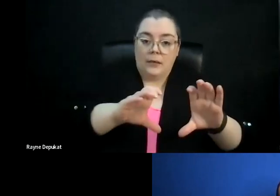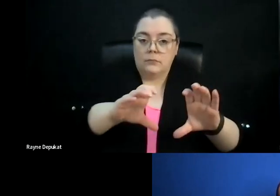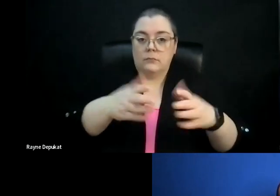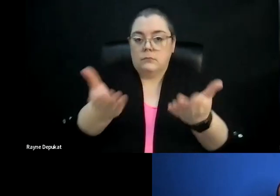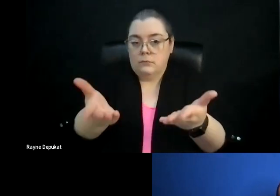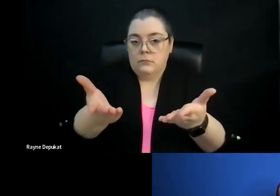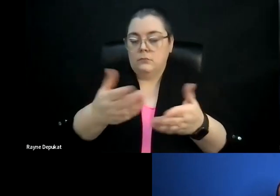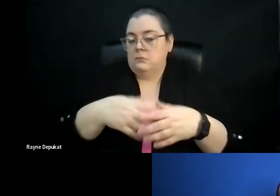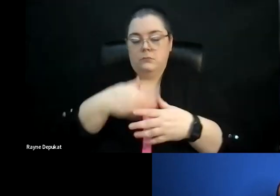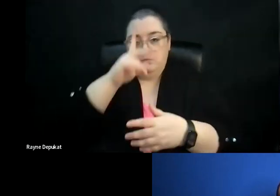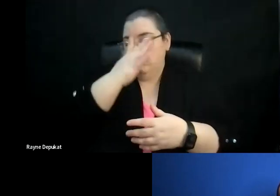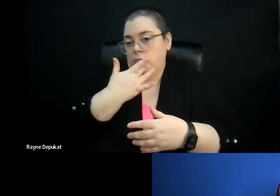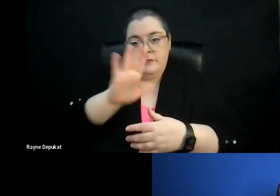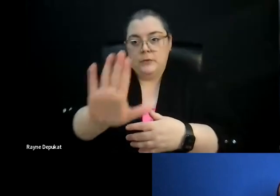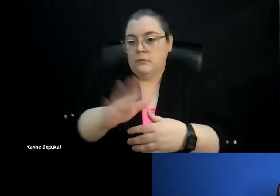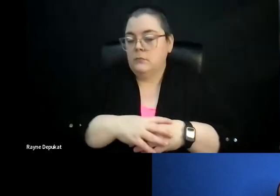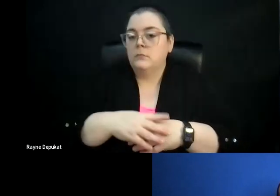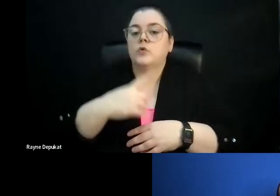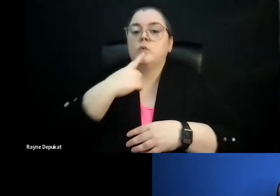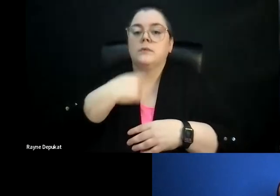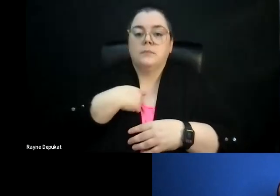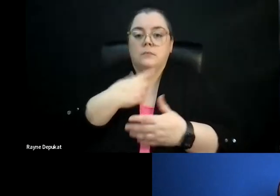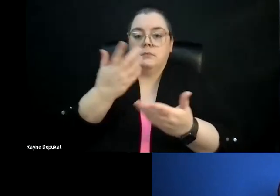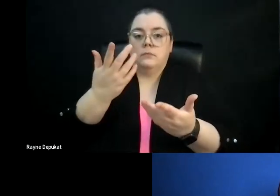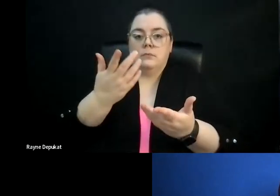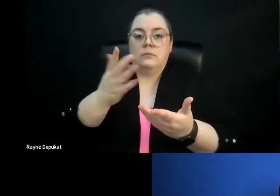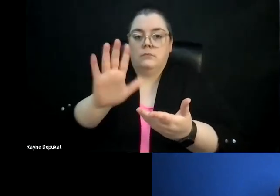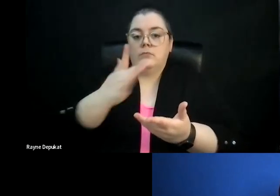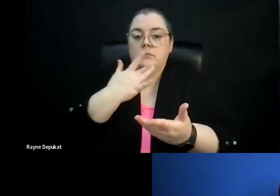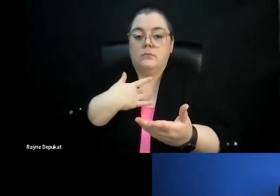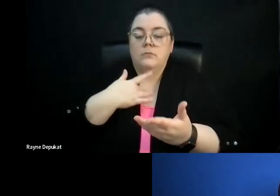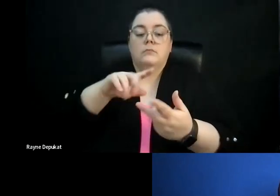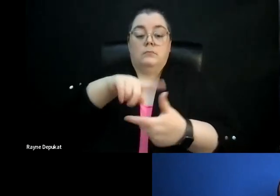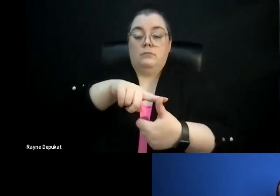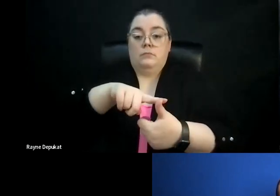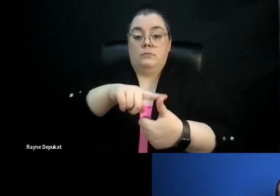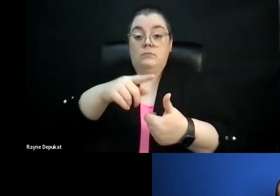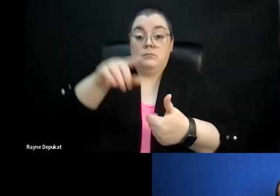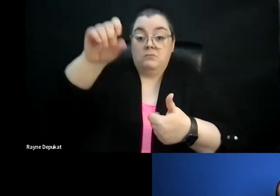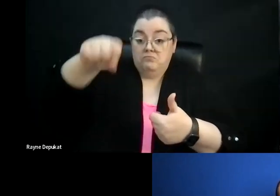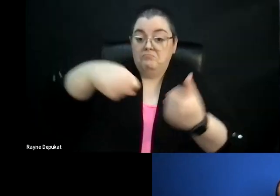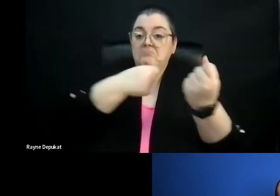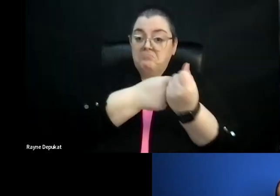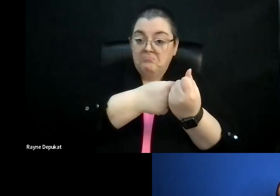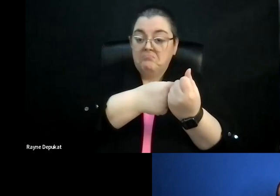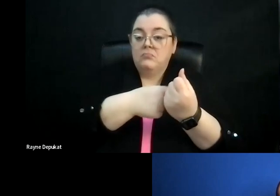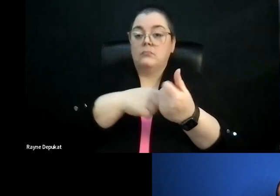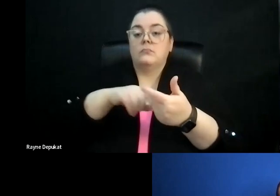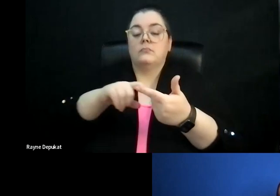or maybe in the chat and give me your preference. Tell me what you prefer. Would you prefer,